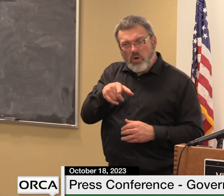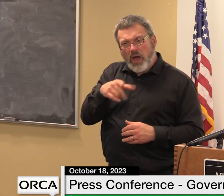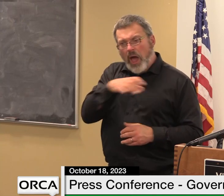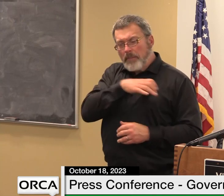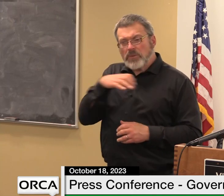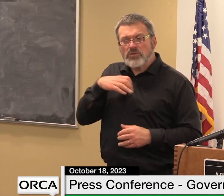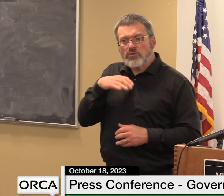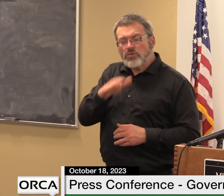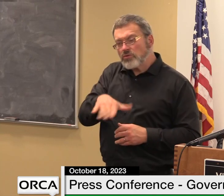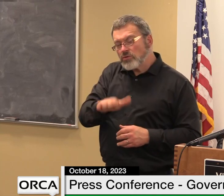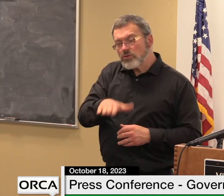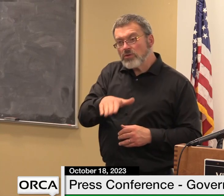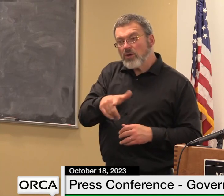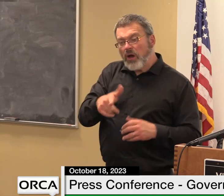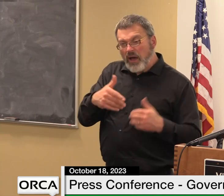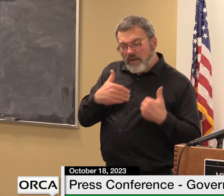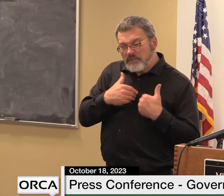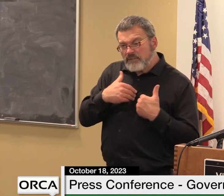Samuelson? Yes, I